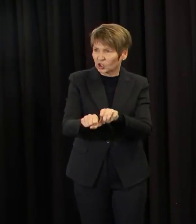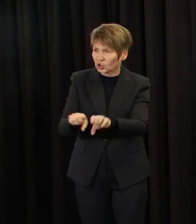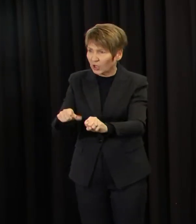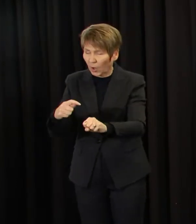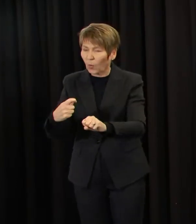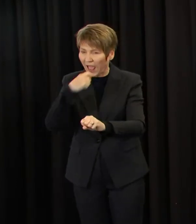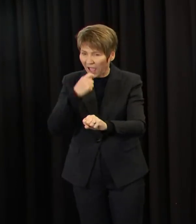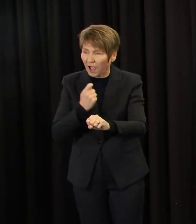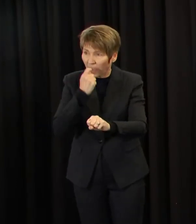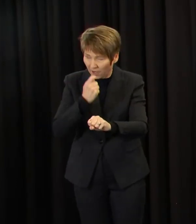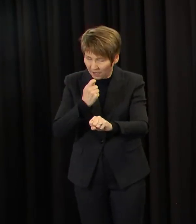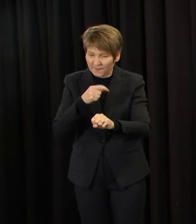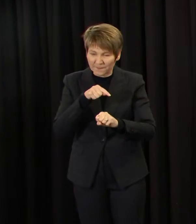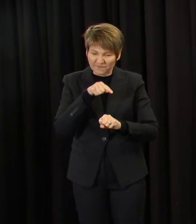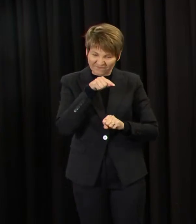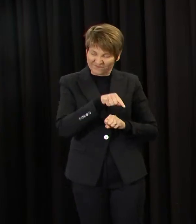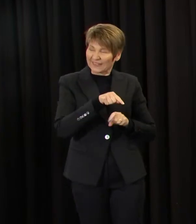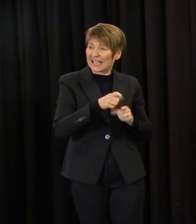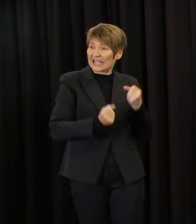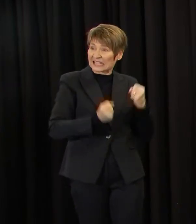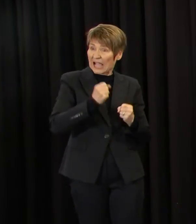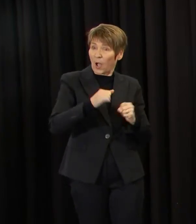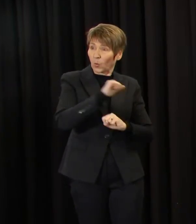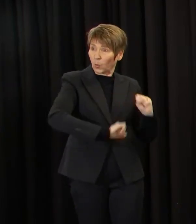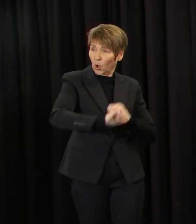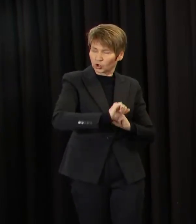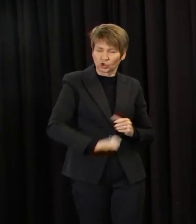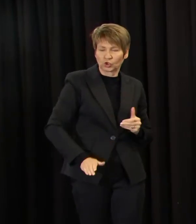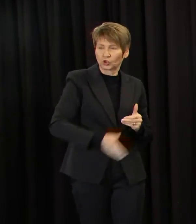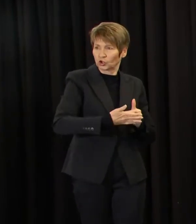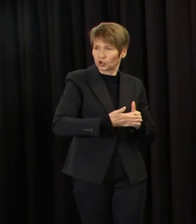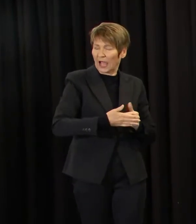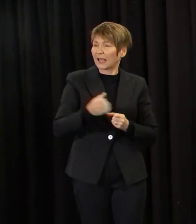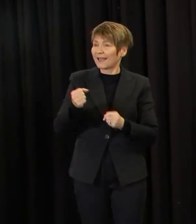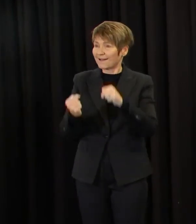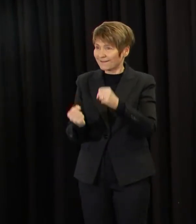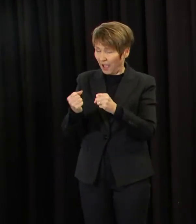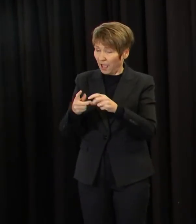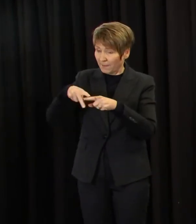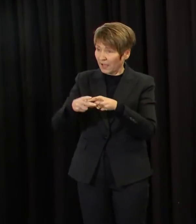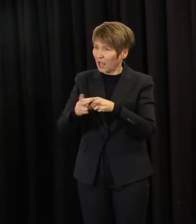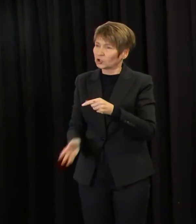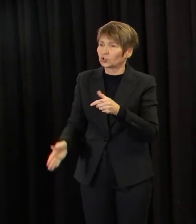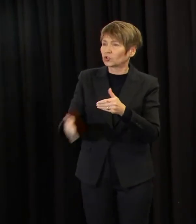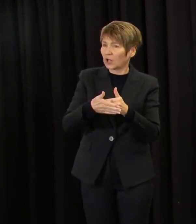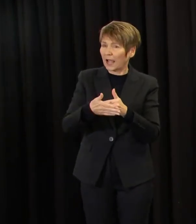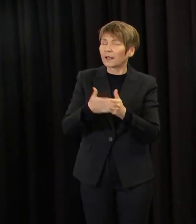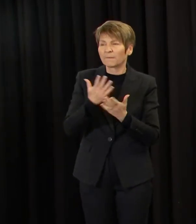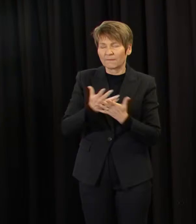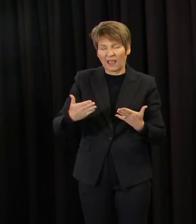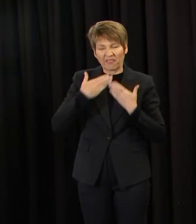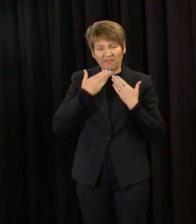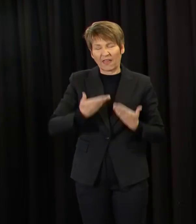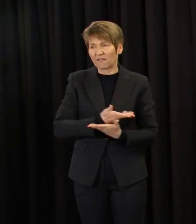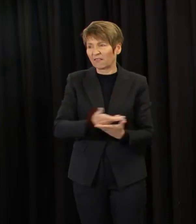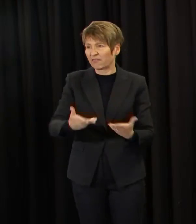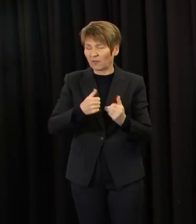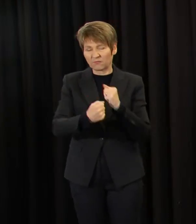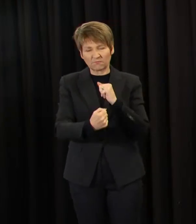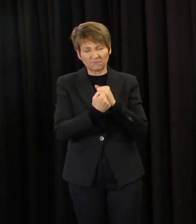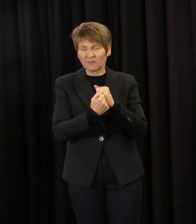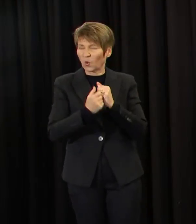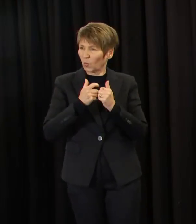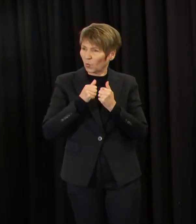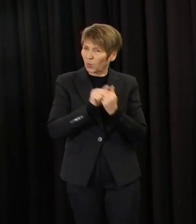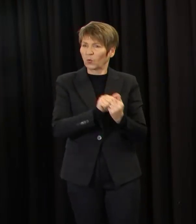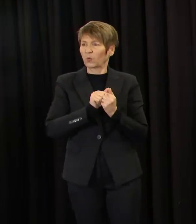that site continues to be closed, but my thanks to the operator and to all the staff concerned for their support in the investigation. The Premier's mentioned,